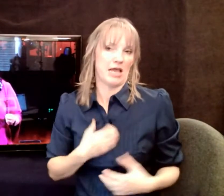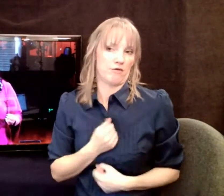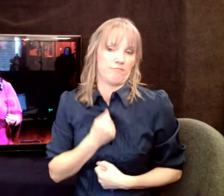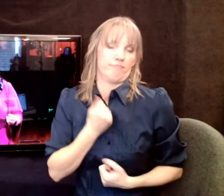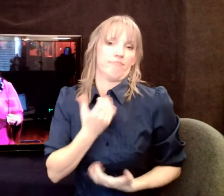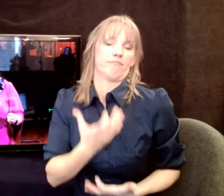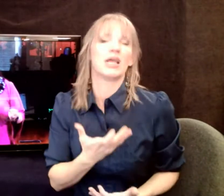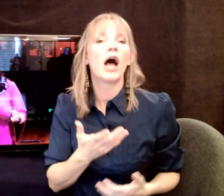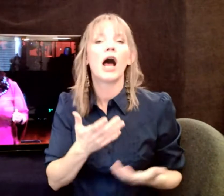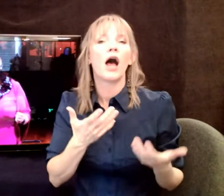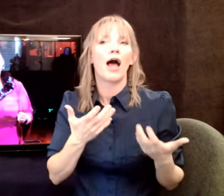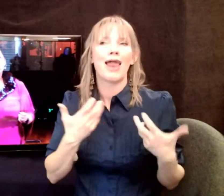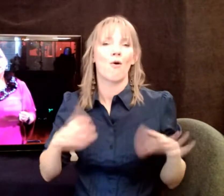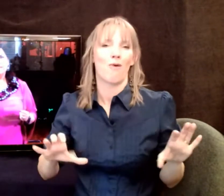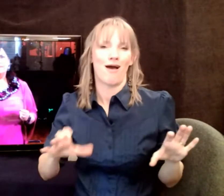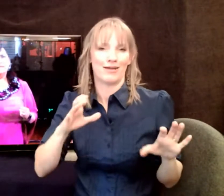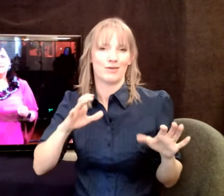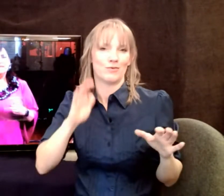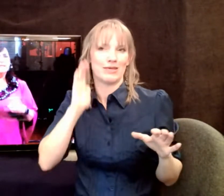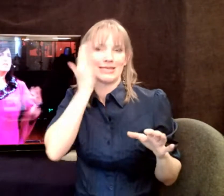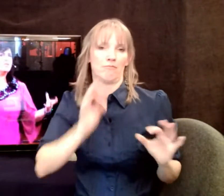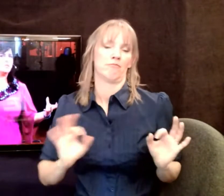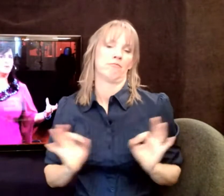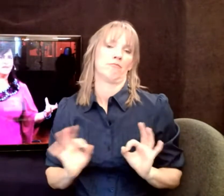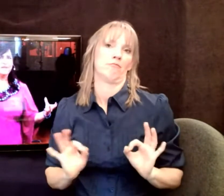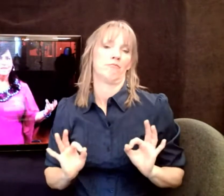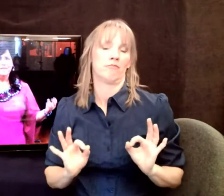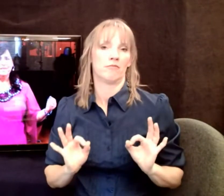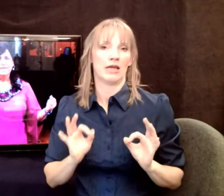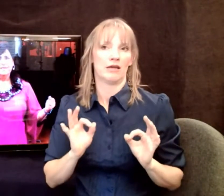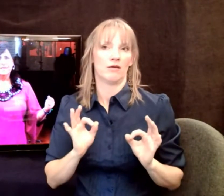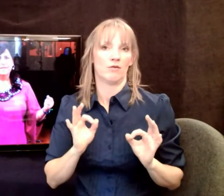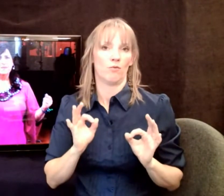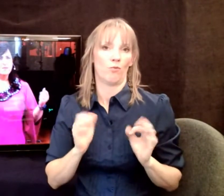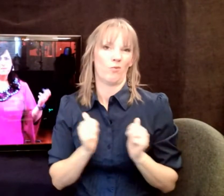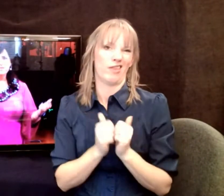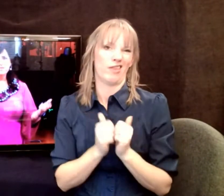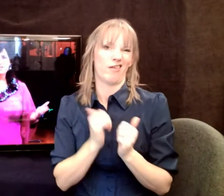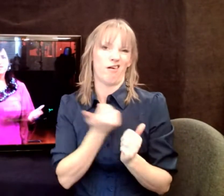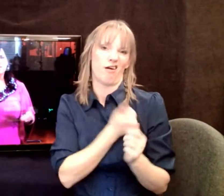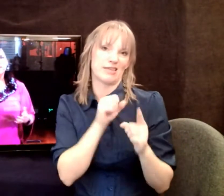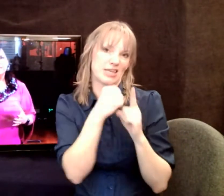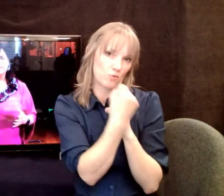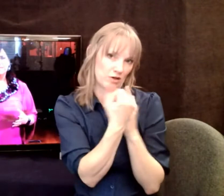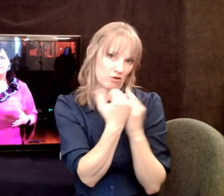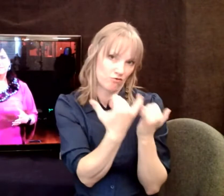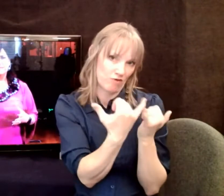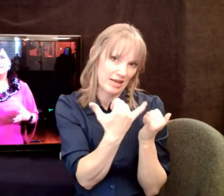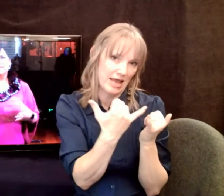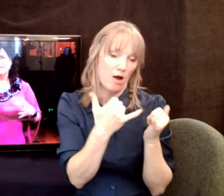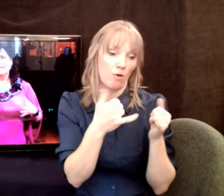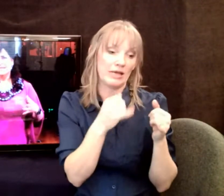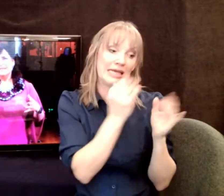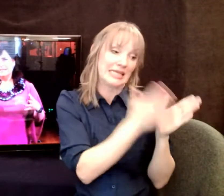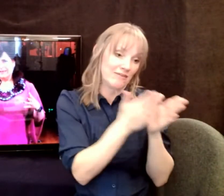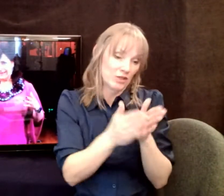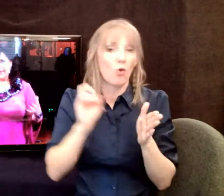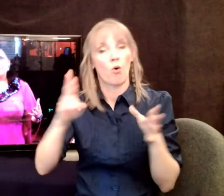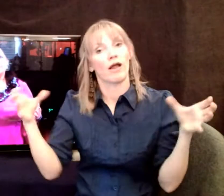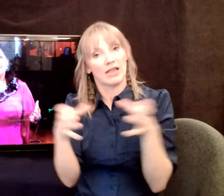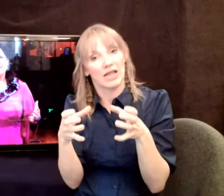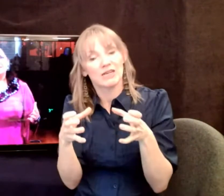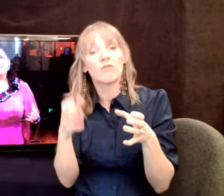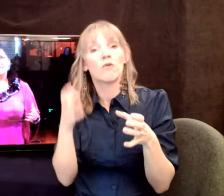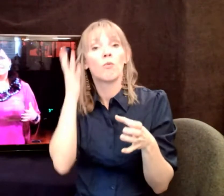seem trivial given the conditions we're in, either individually or collectively, because the game